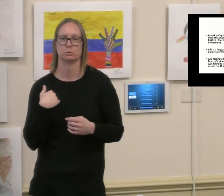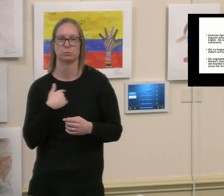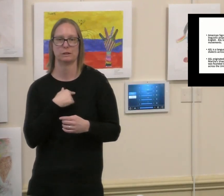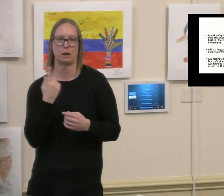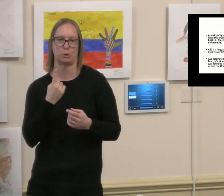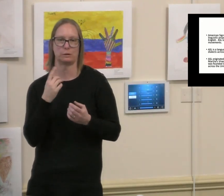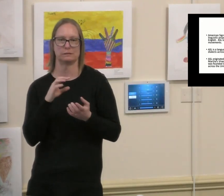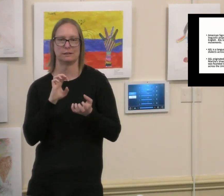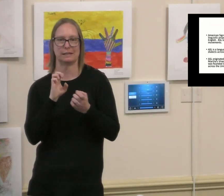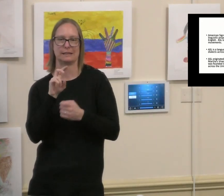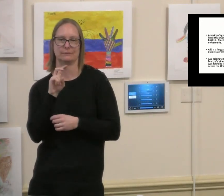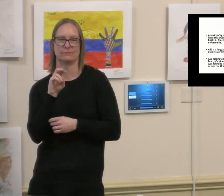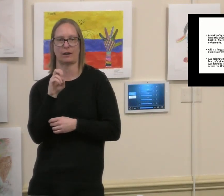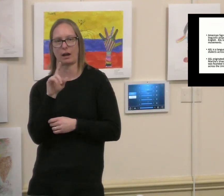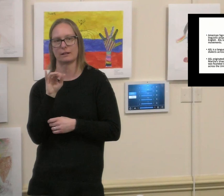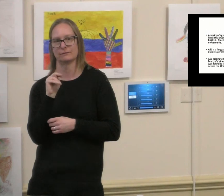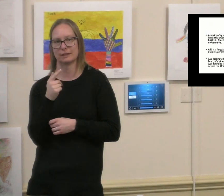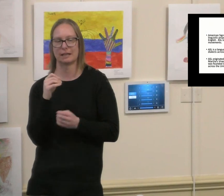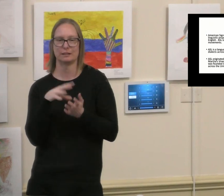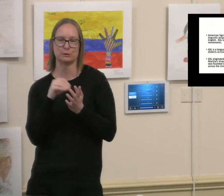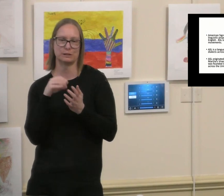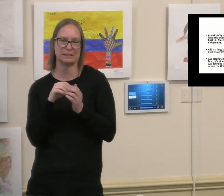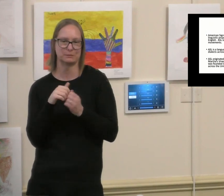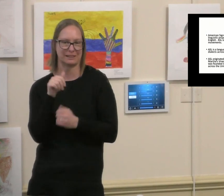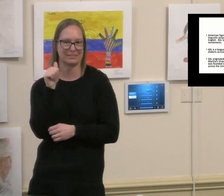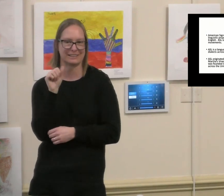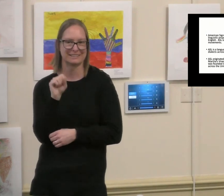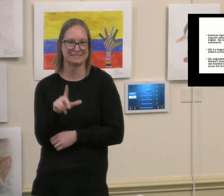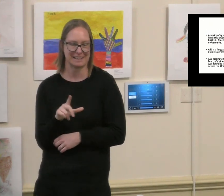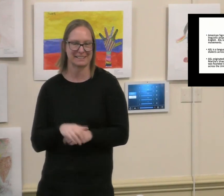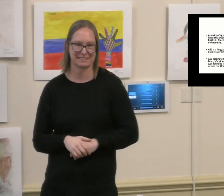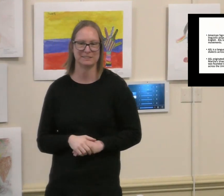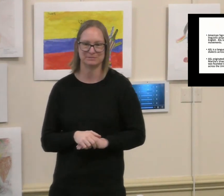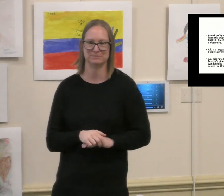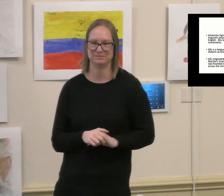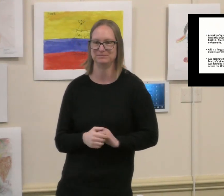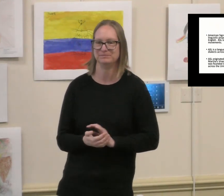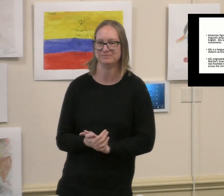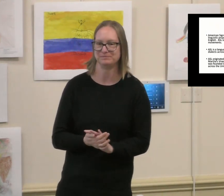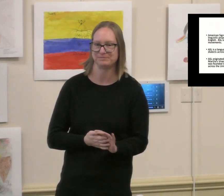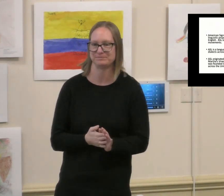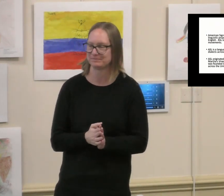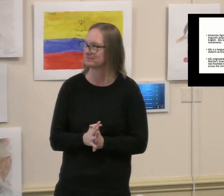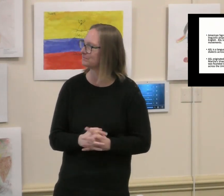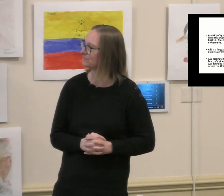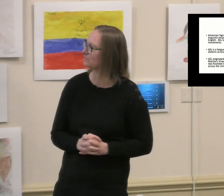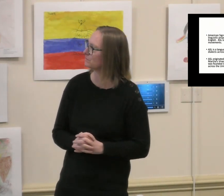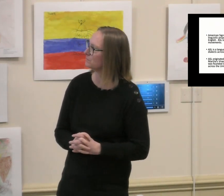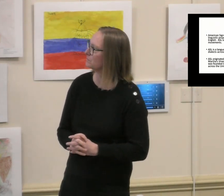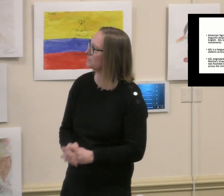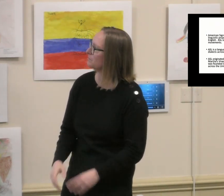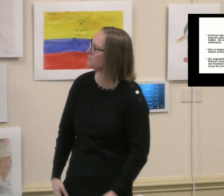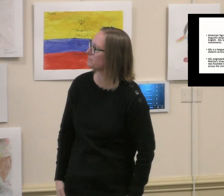different regions of the country. So again, the language is constantly evolving and we're always learning from